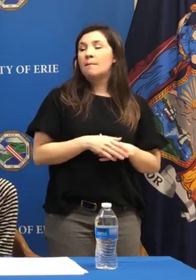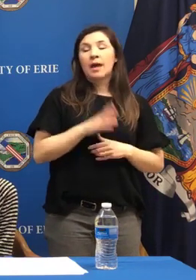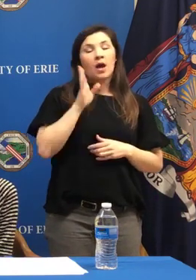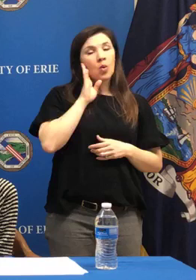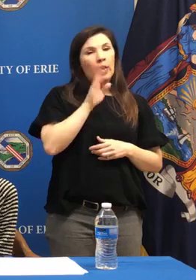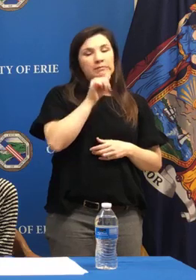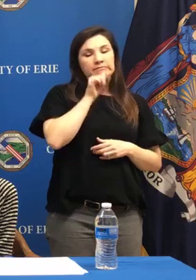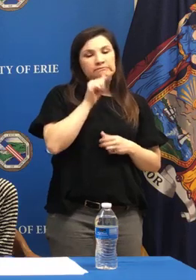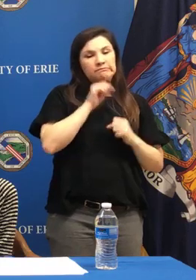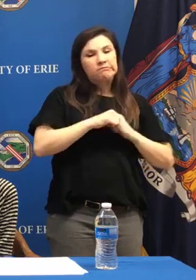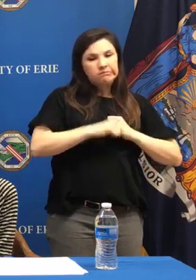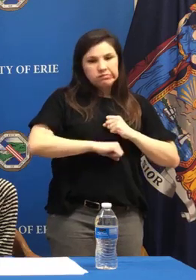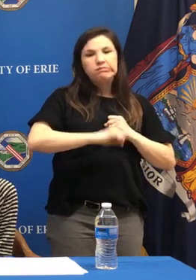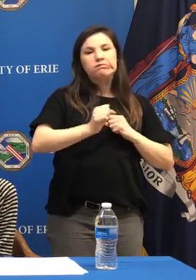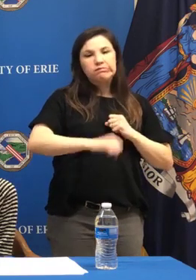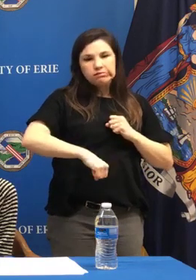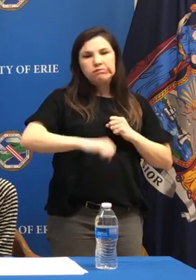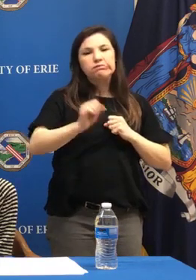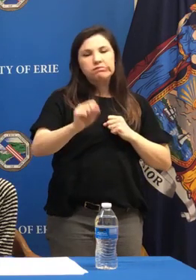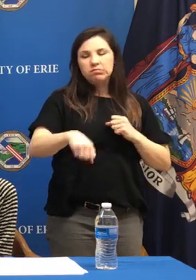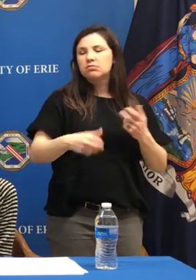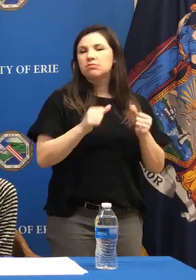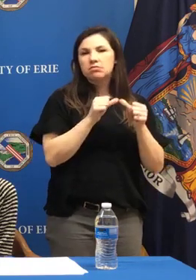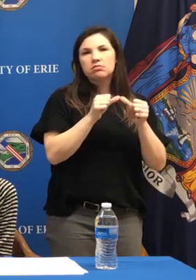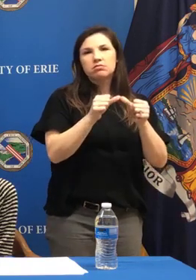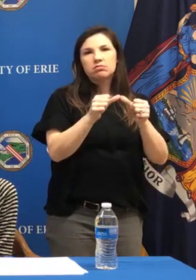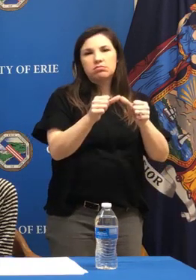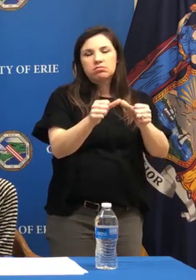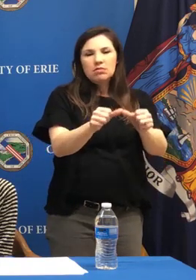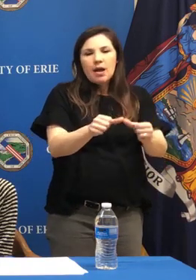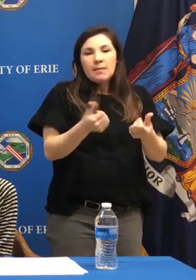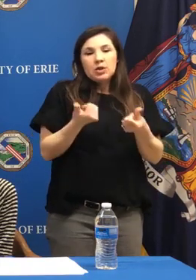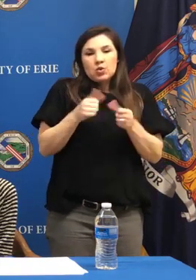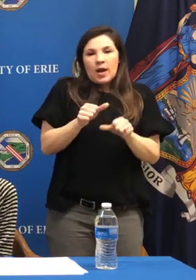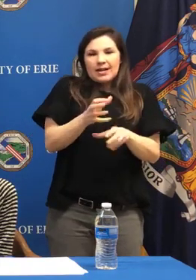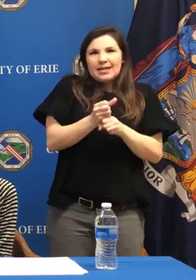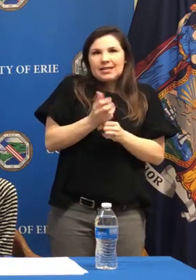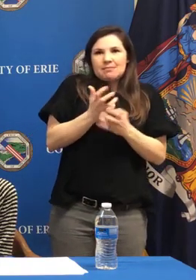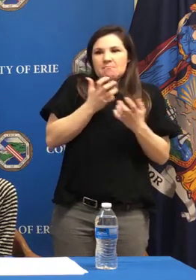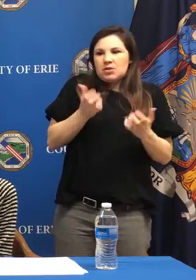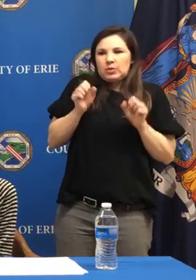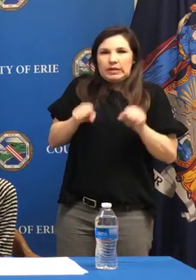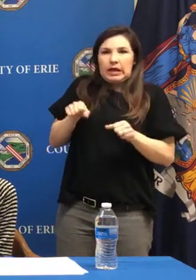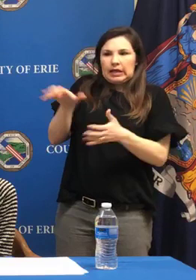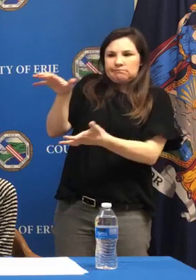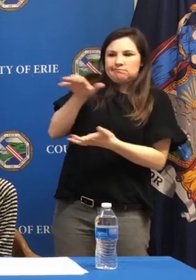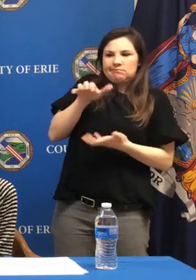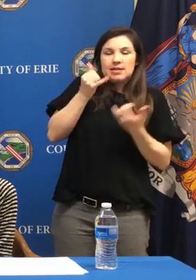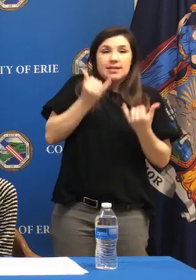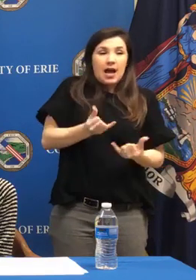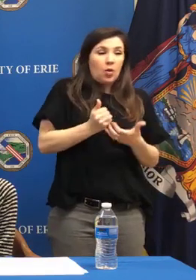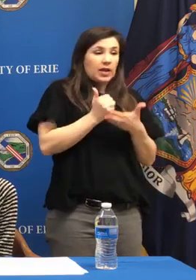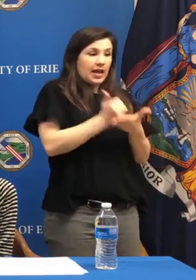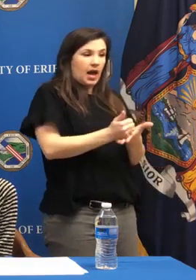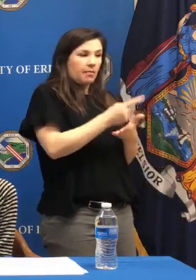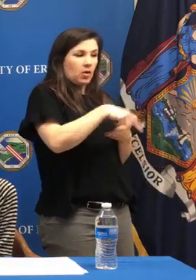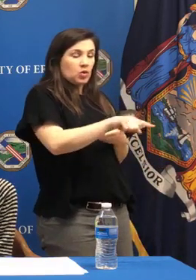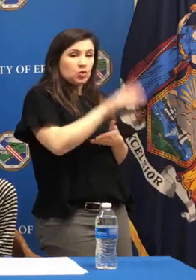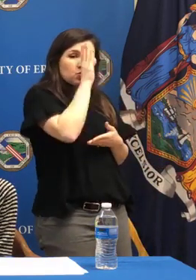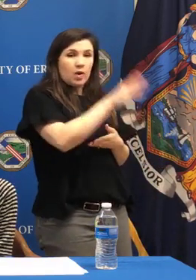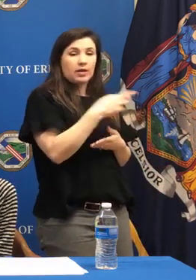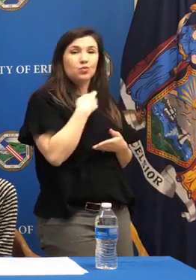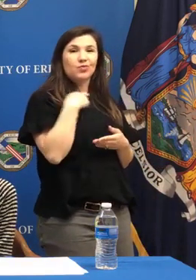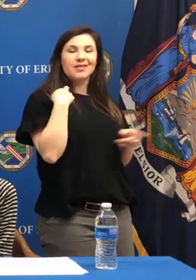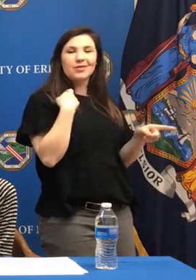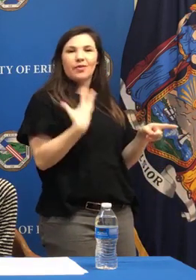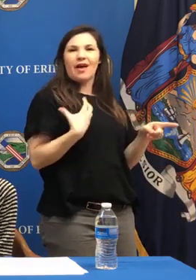slog, so we're fully expecting that in the long run we will get this, but we're trying to get as much as we can in the short run so we can help our those who are directly at risk, which are the